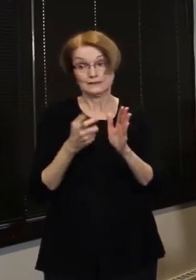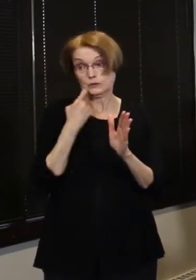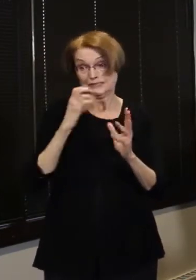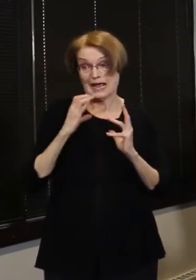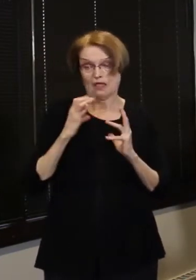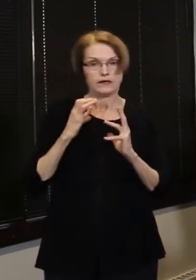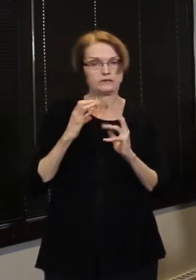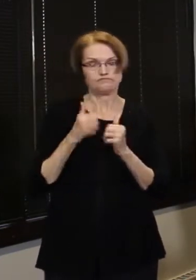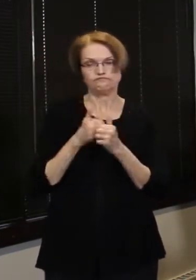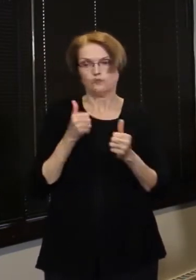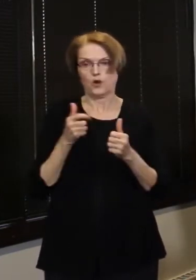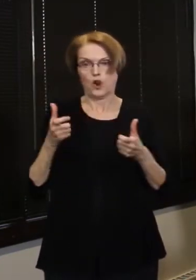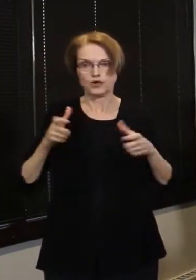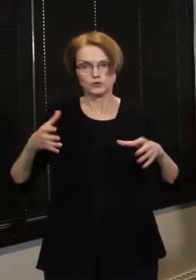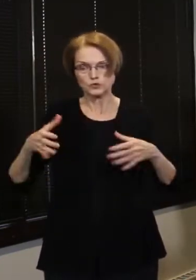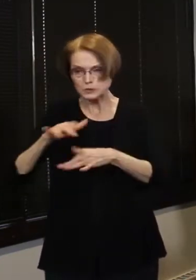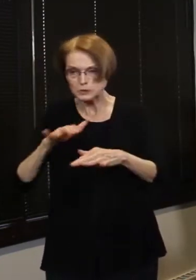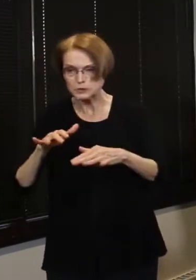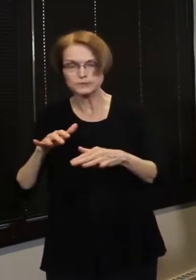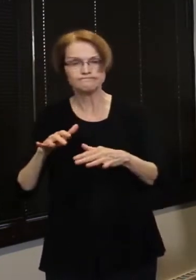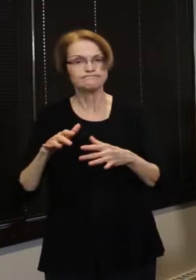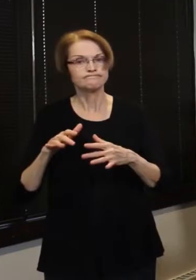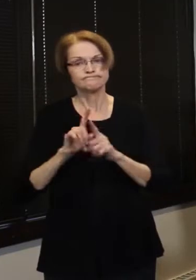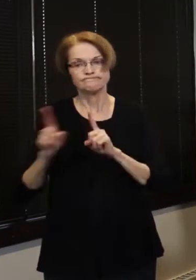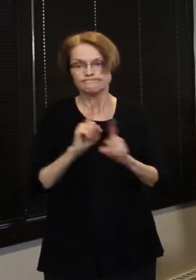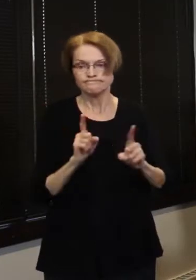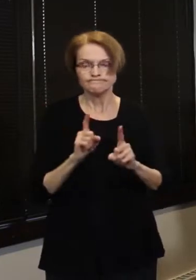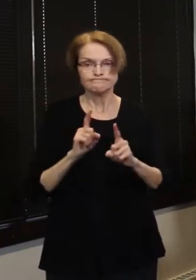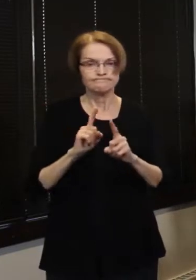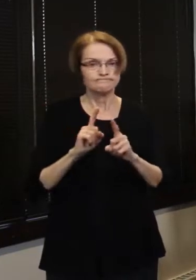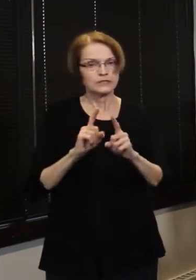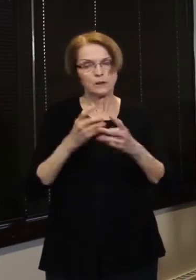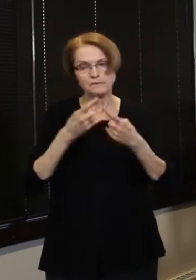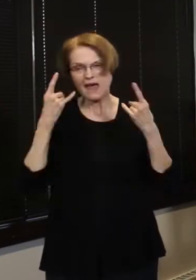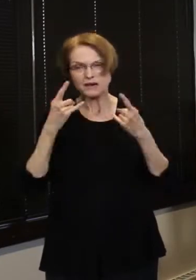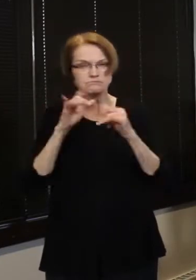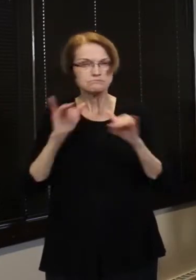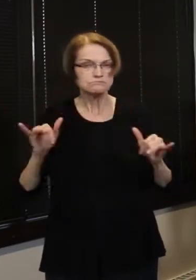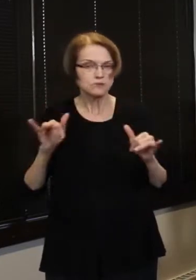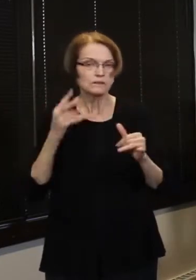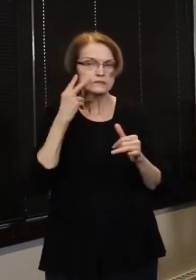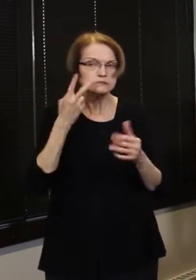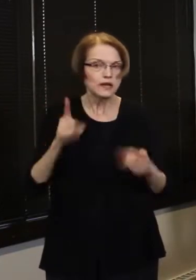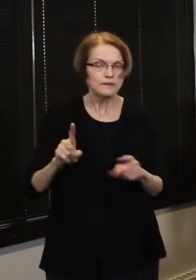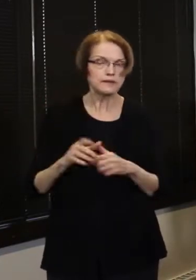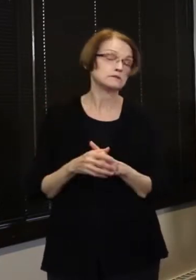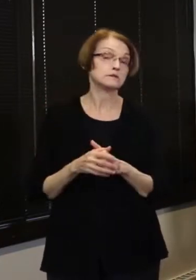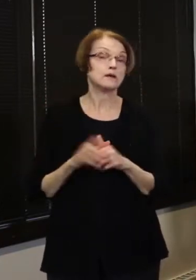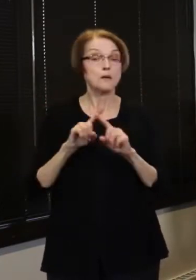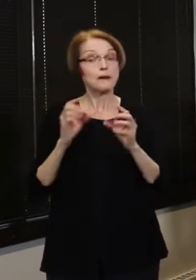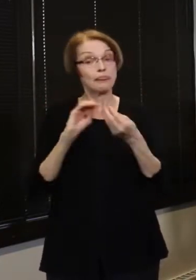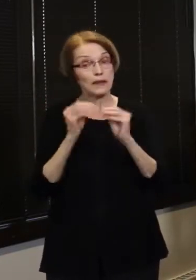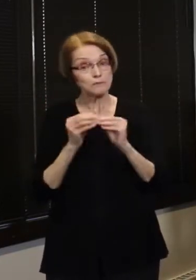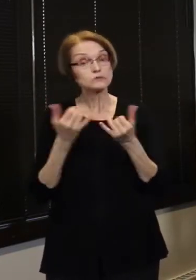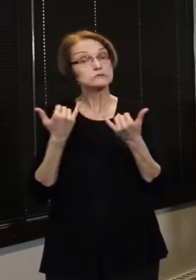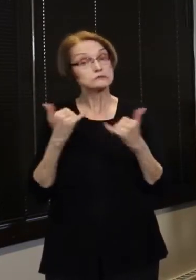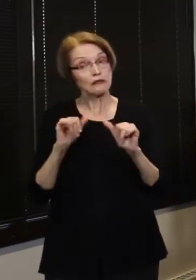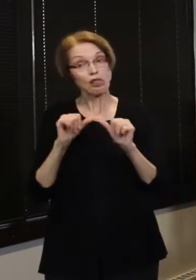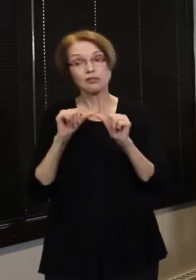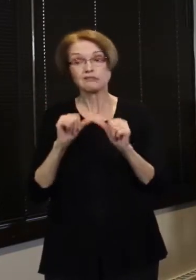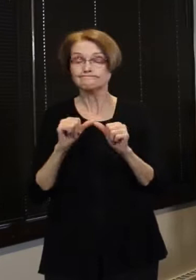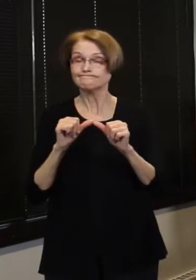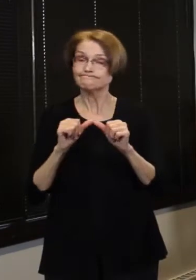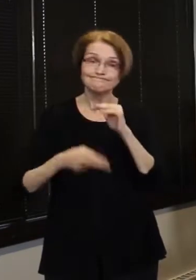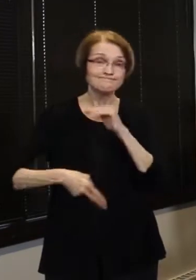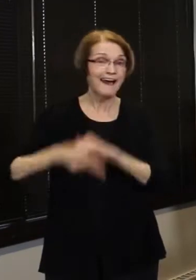large groups, practicing social distancing, things like that. But at any rate, the numbers are still way too